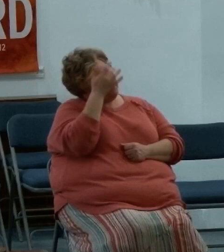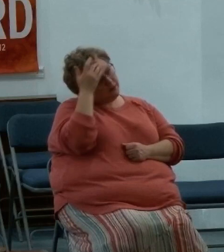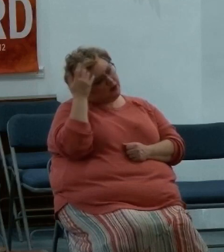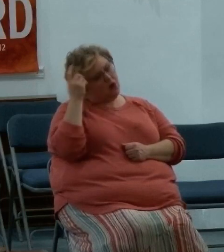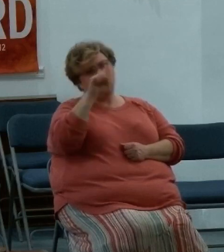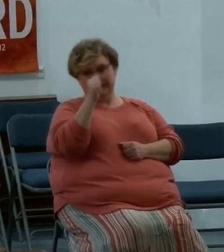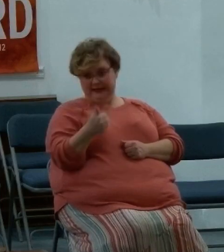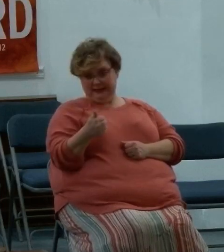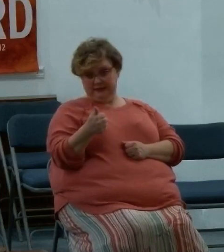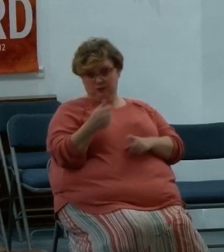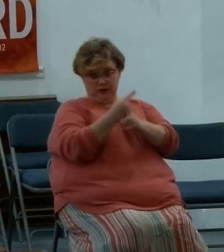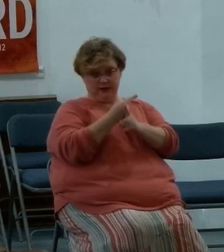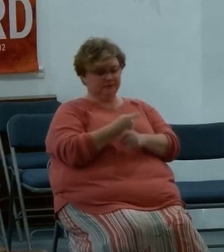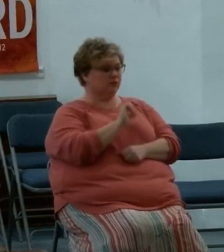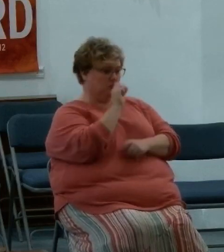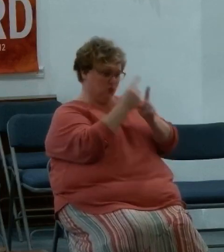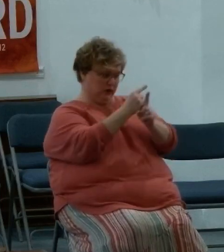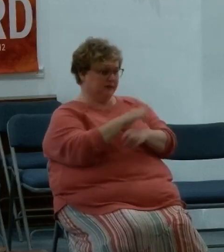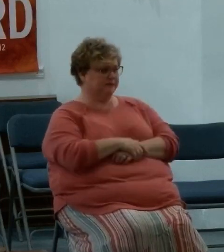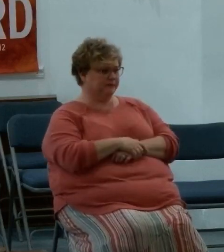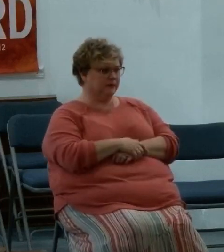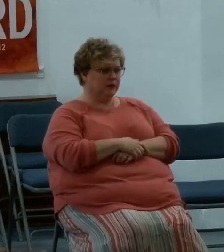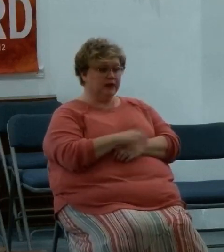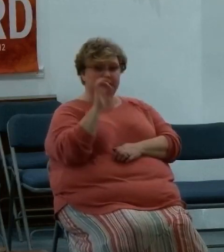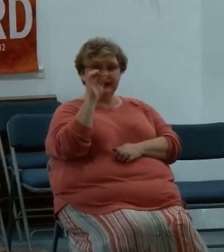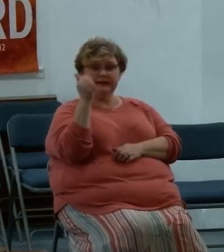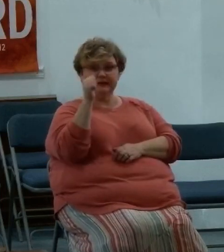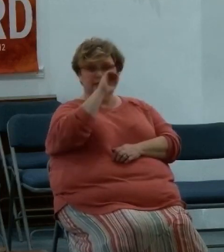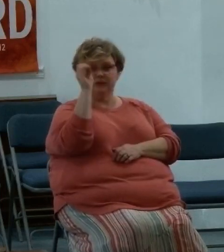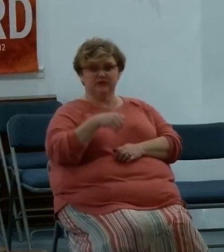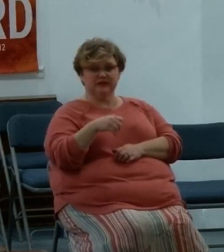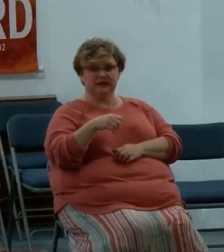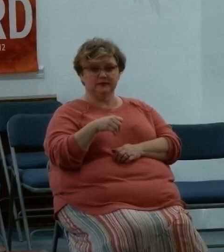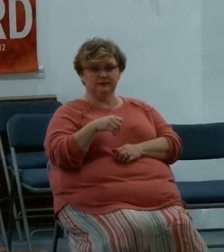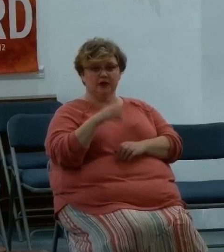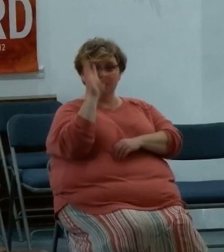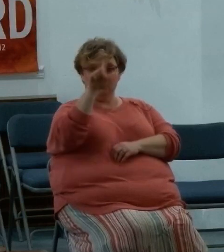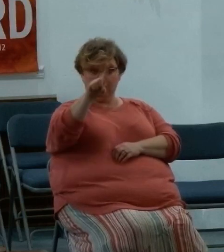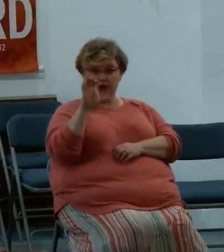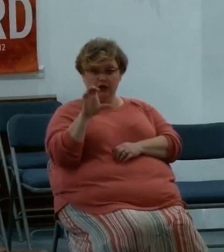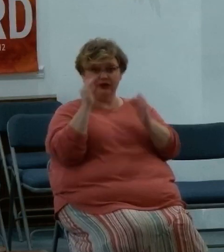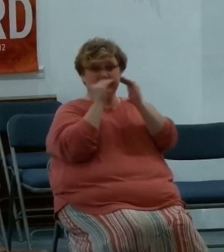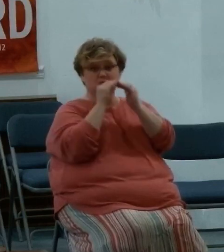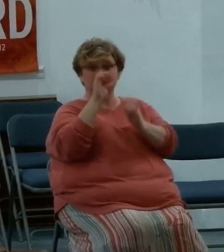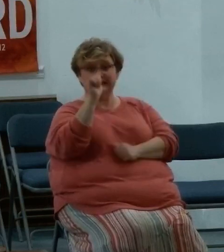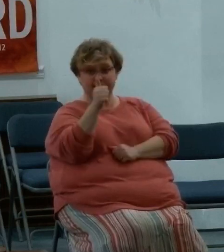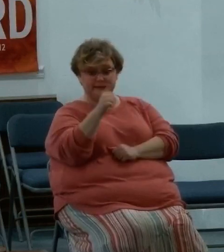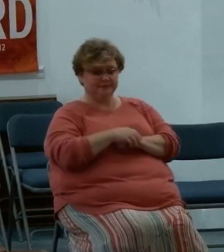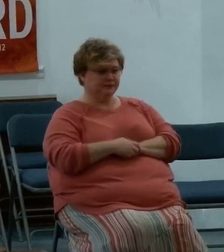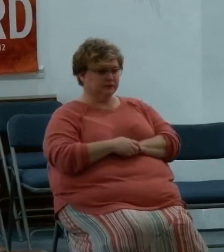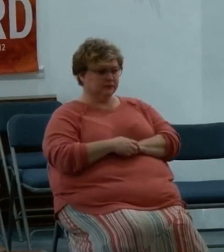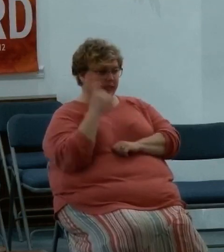10. That's right. You got it, Cassidy. That's correct. So 10% of 100 is 10. That's right. And so if I give